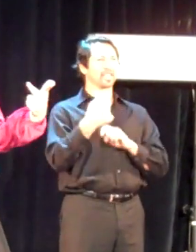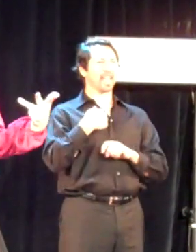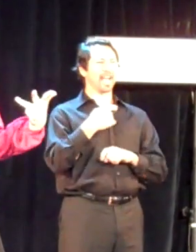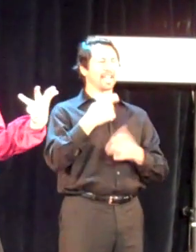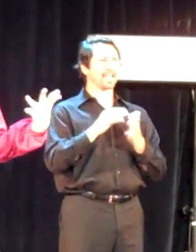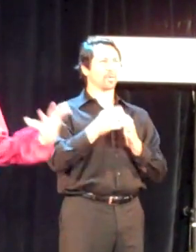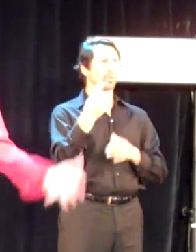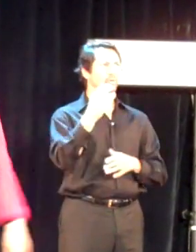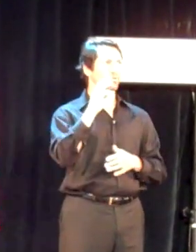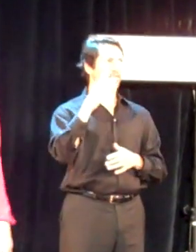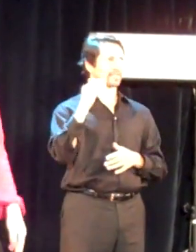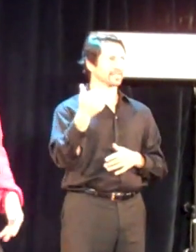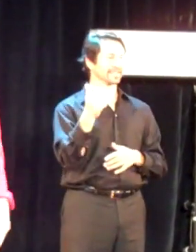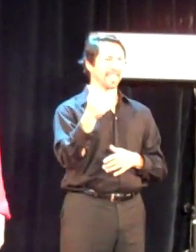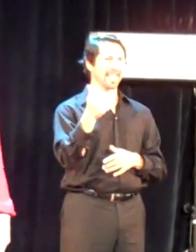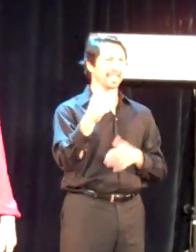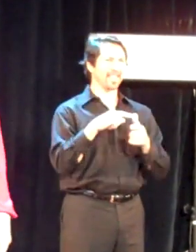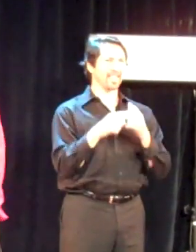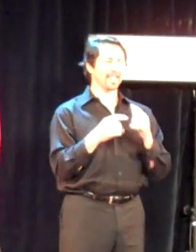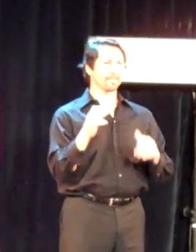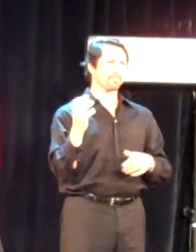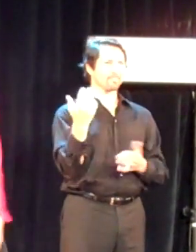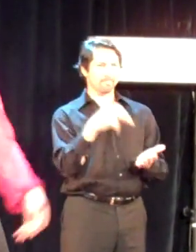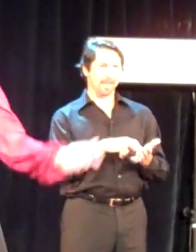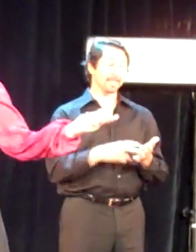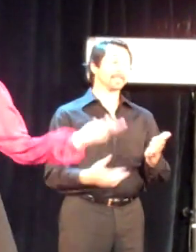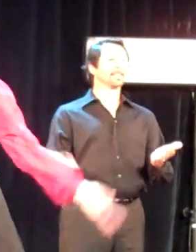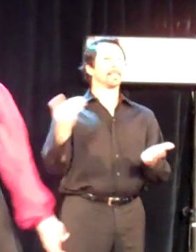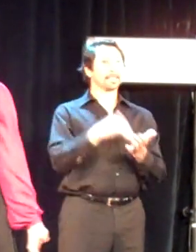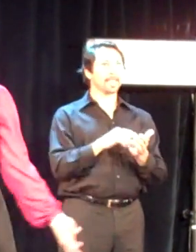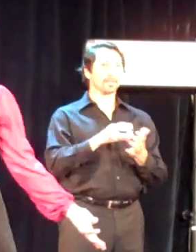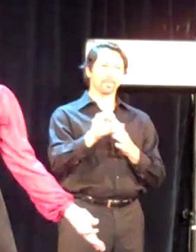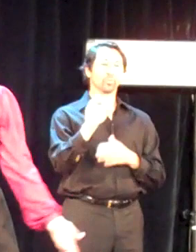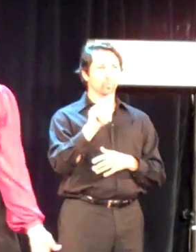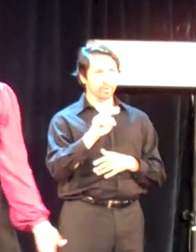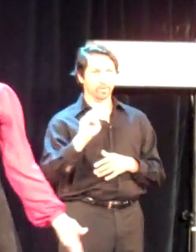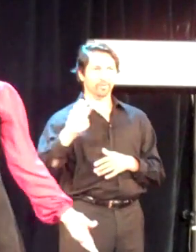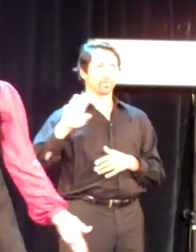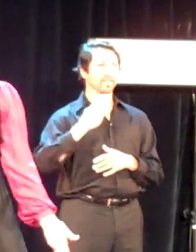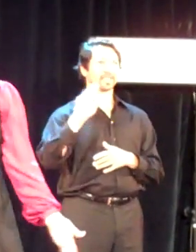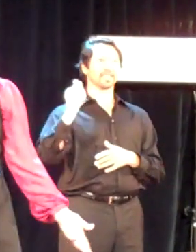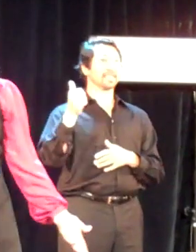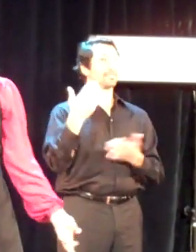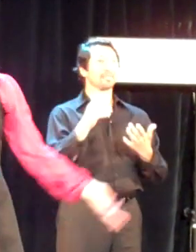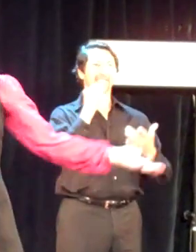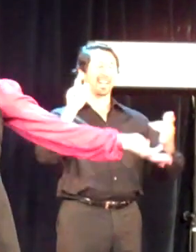to 10. Then I got back up to do it again. And though it isn't necessary,